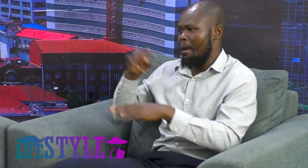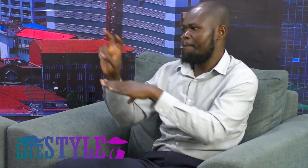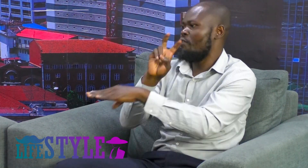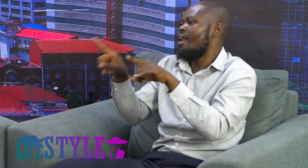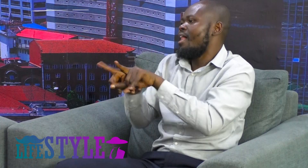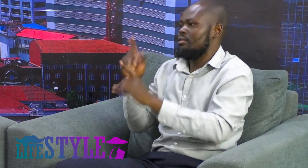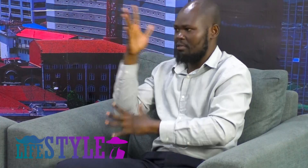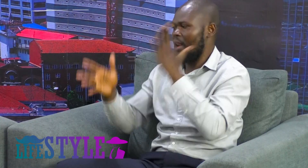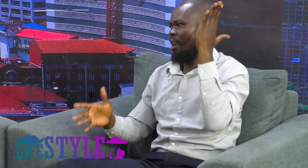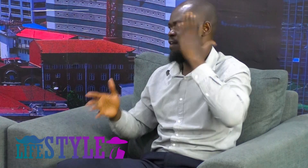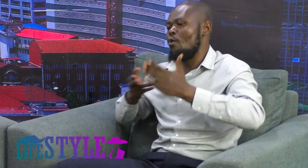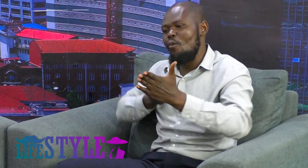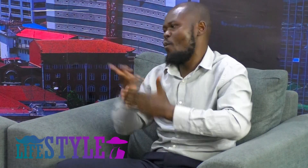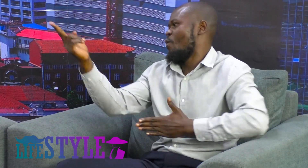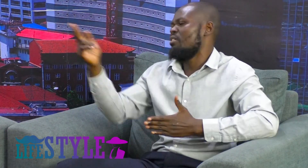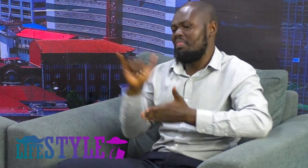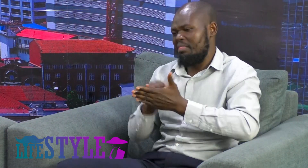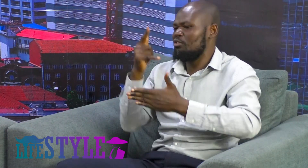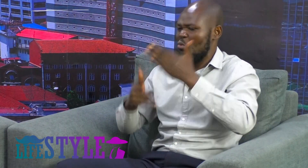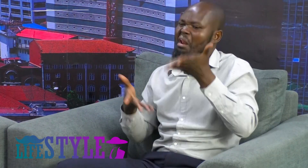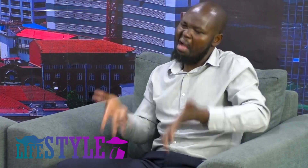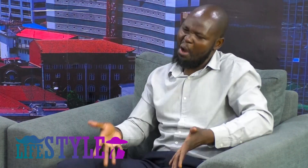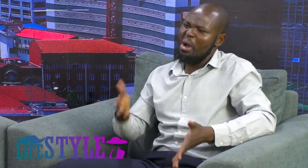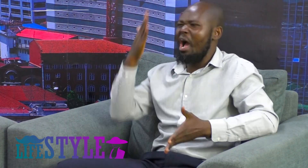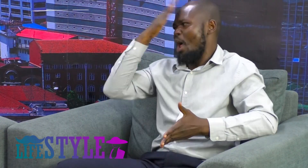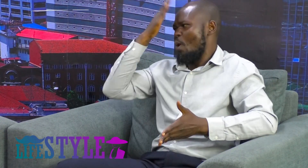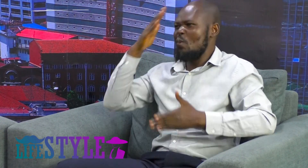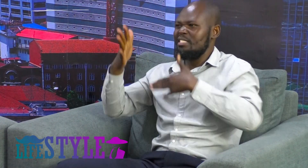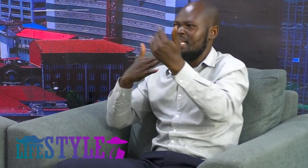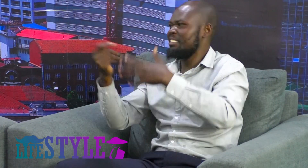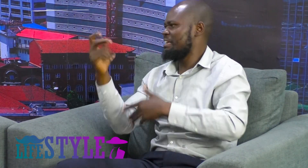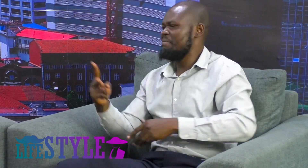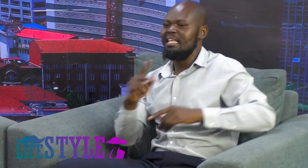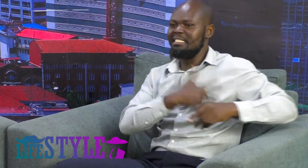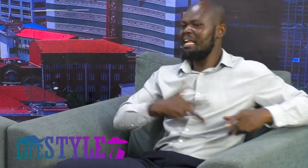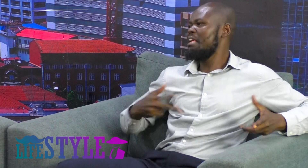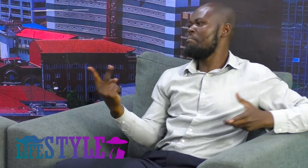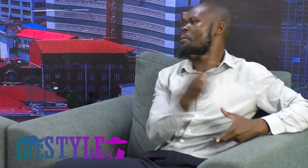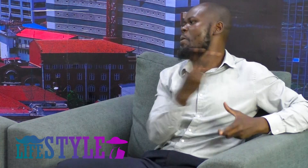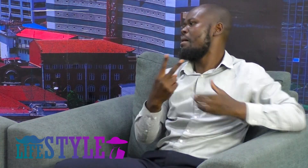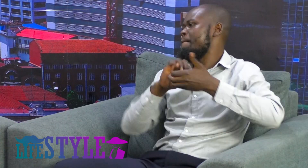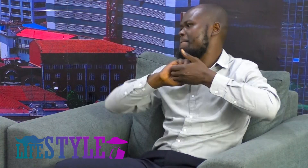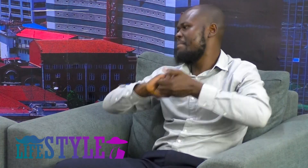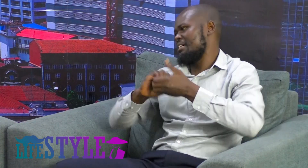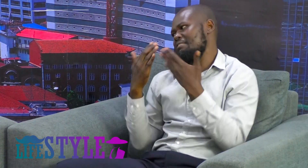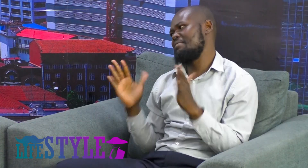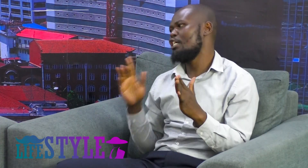the thing that is important is not the classwork. It's important, but the practical part, the sign language, is, I